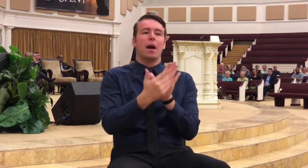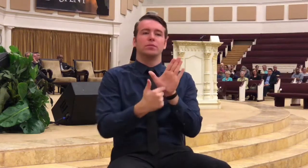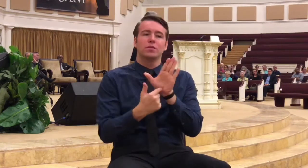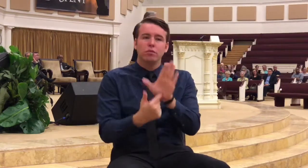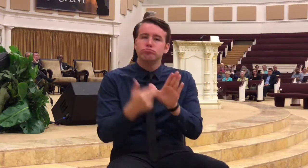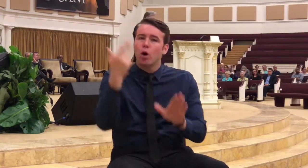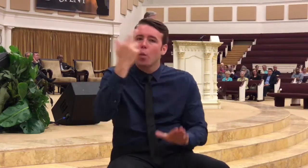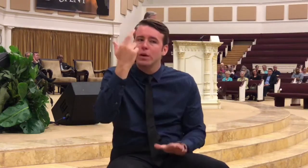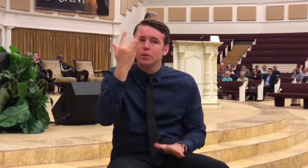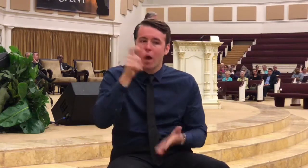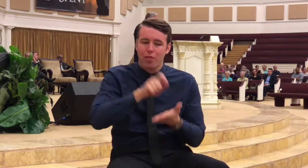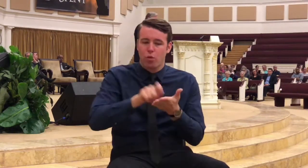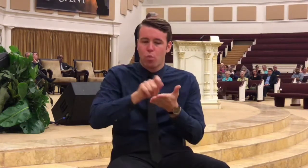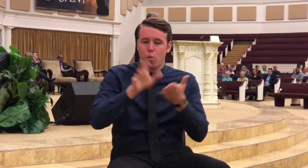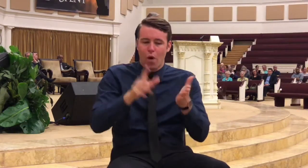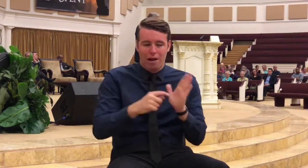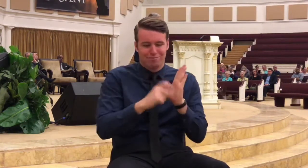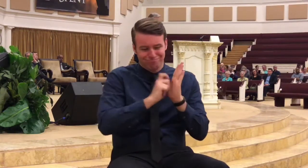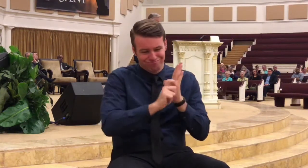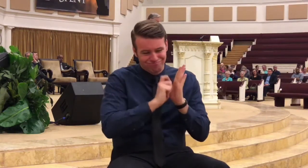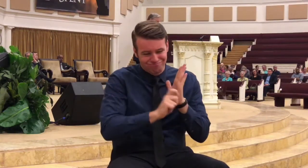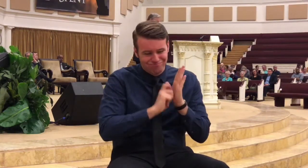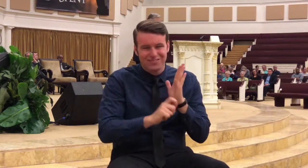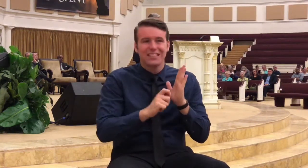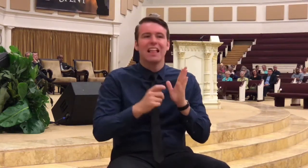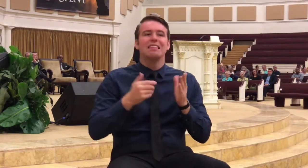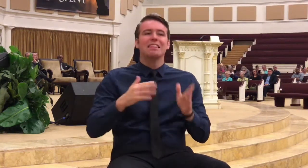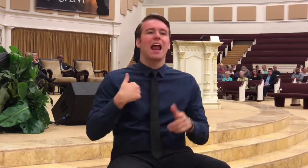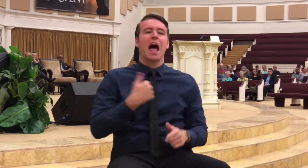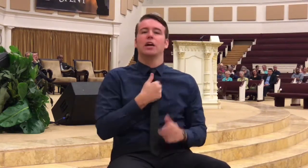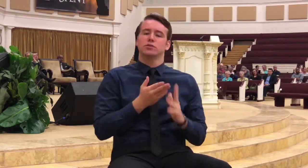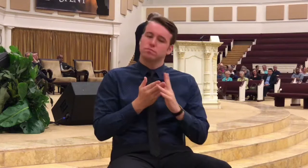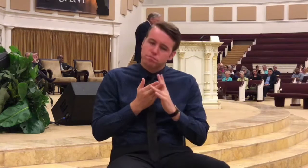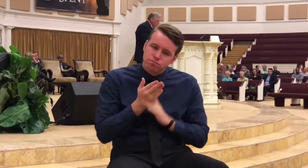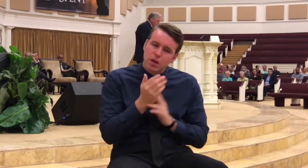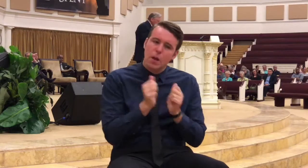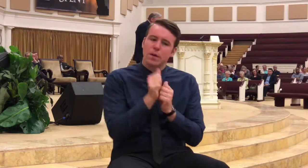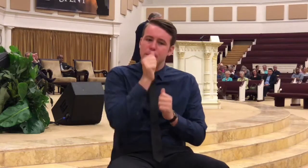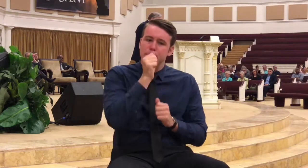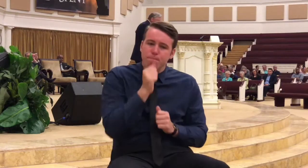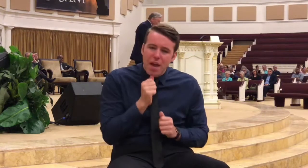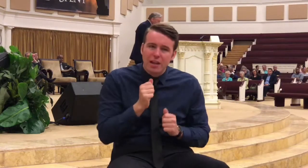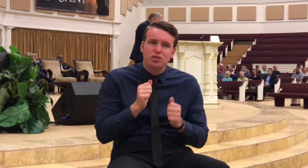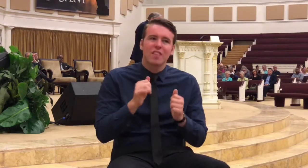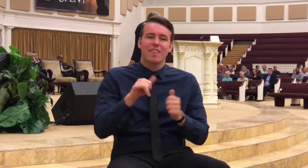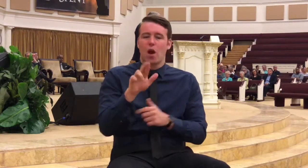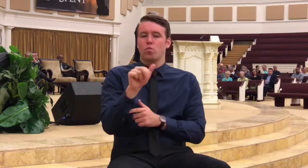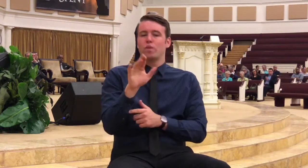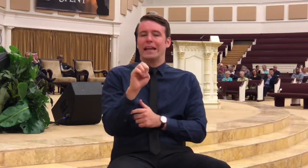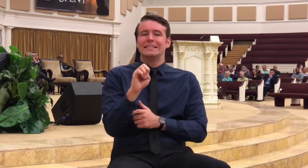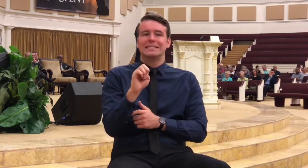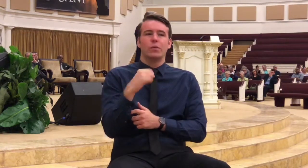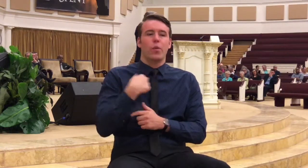reason that the writer gives to, therefore, let us run with patience the race that is set before us,